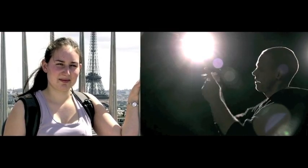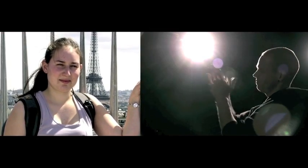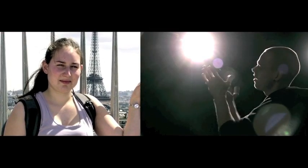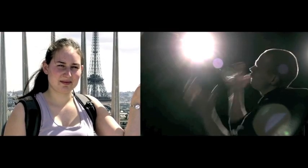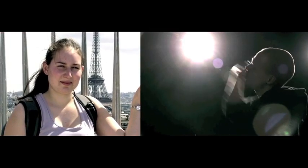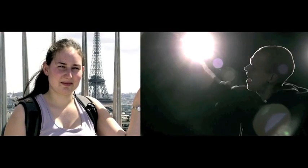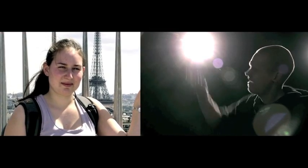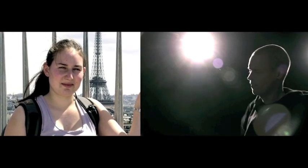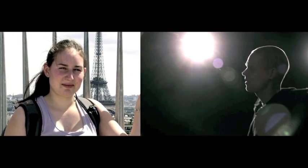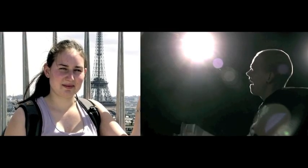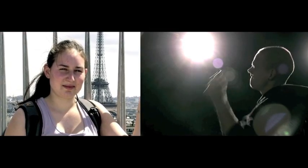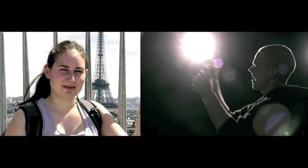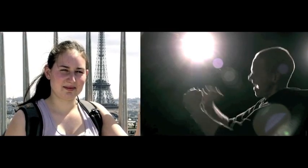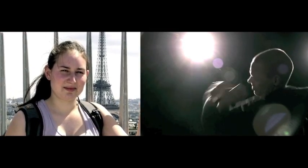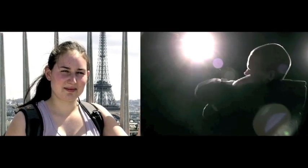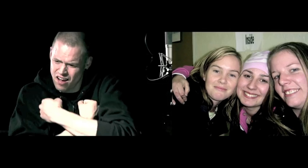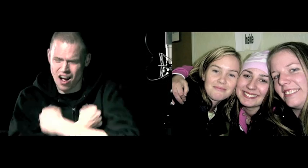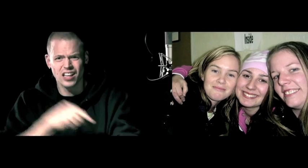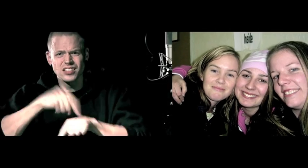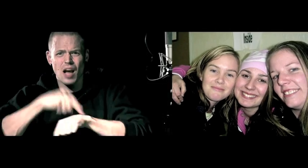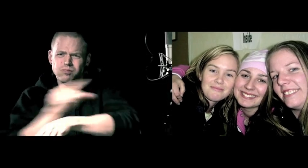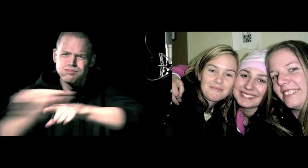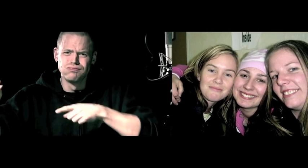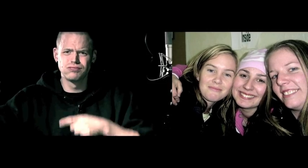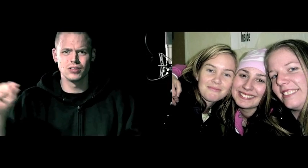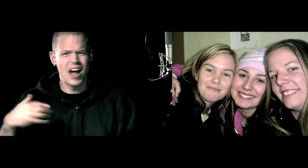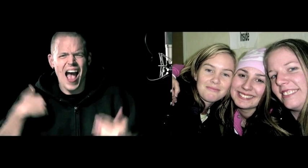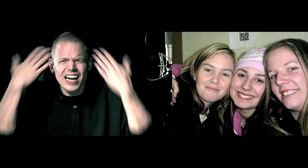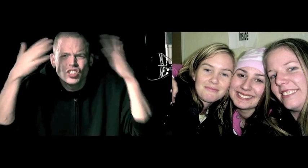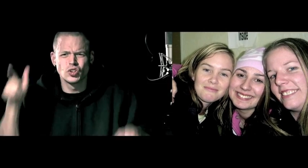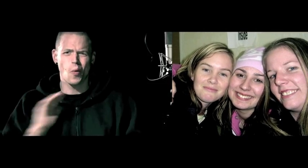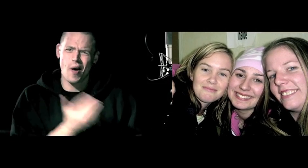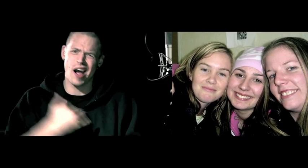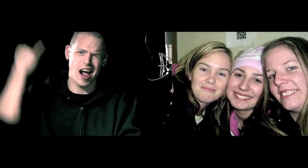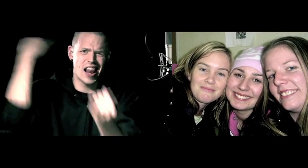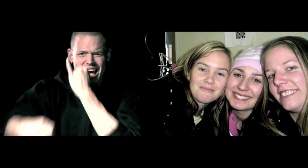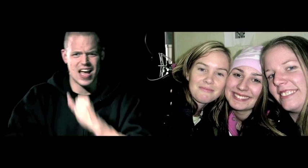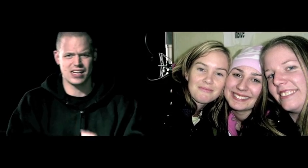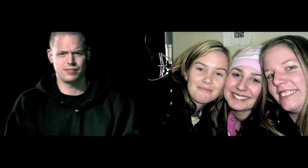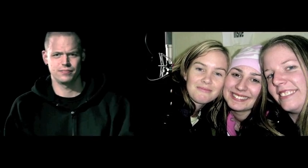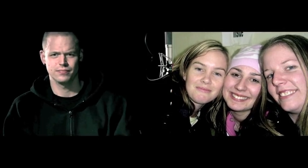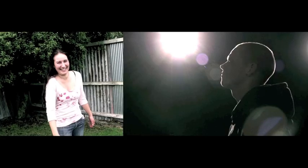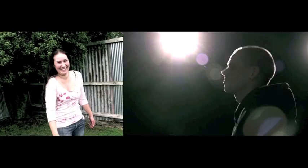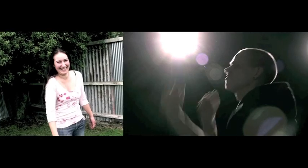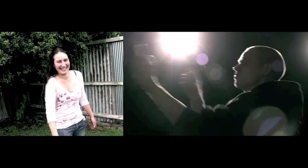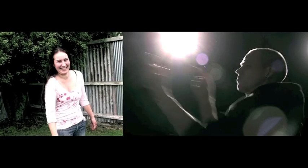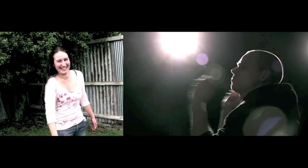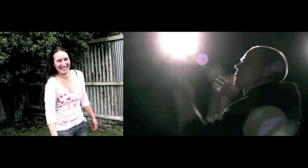lives forever. Quick hug, the moment passed so fast, I couldn't know it would be our last. Can this be